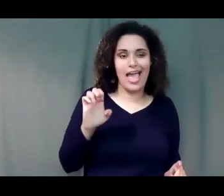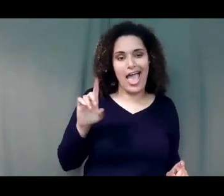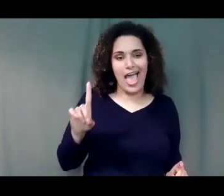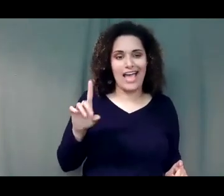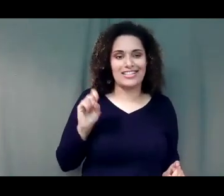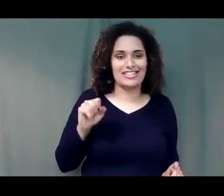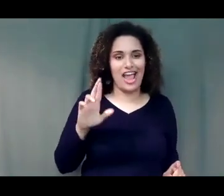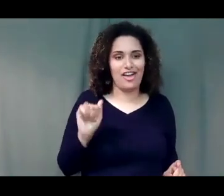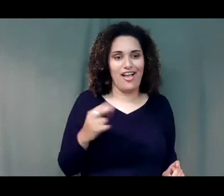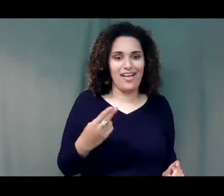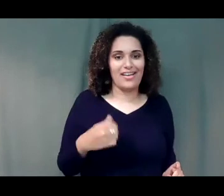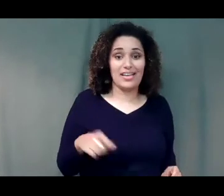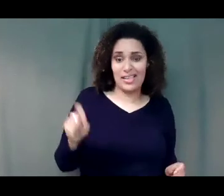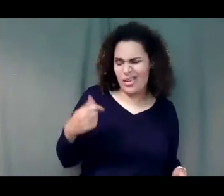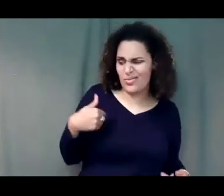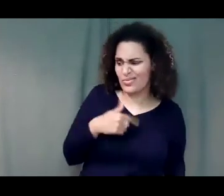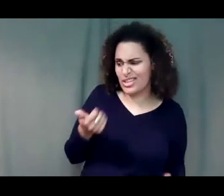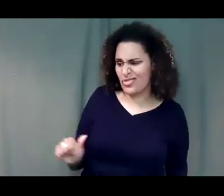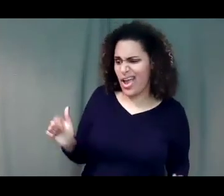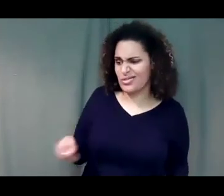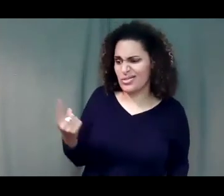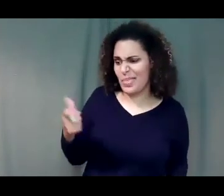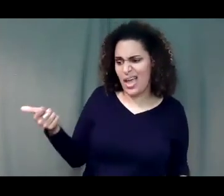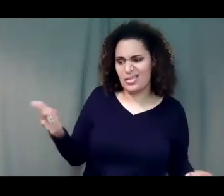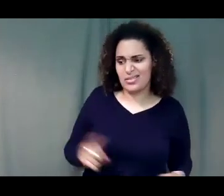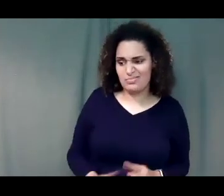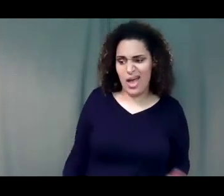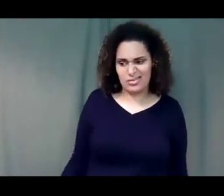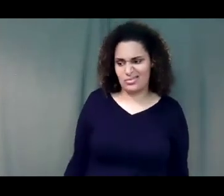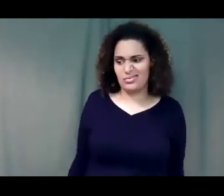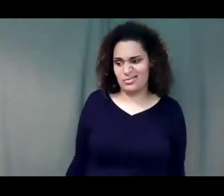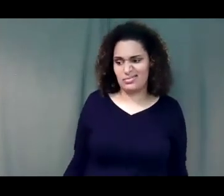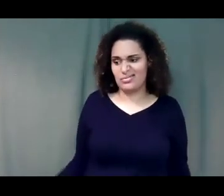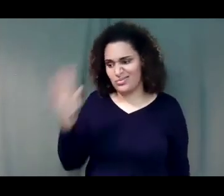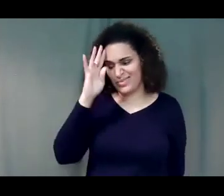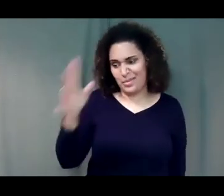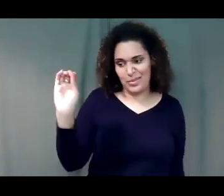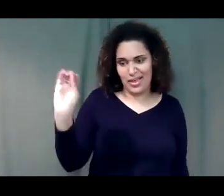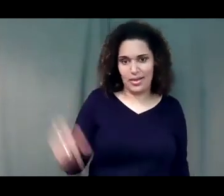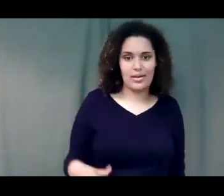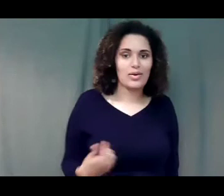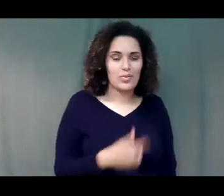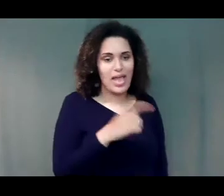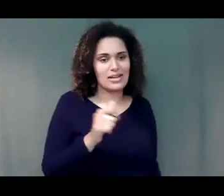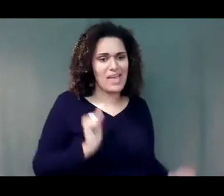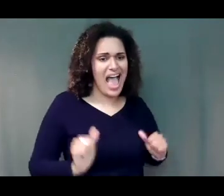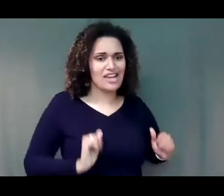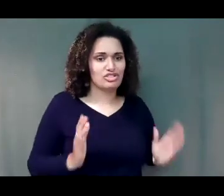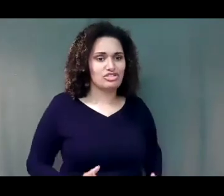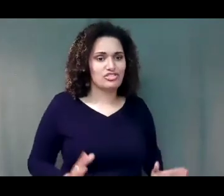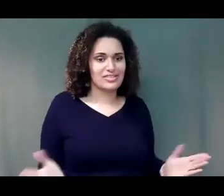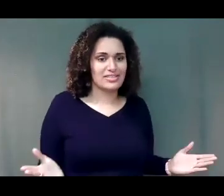Because we're not very good at trying to do something else, and we couldn't come up with anything. If we had to be actors, we would